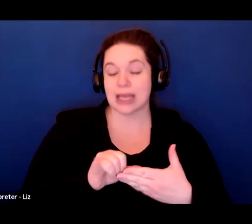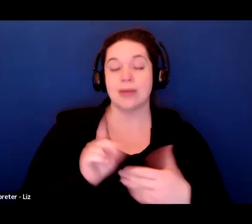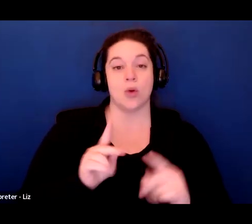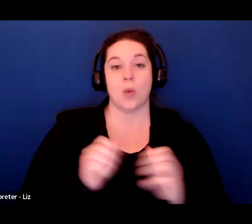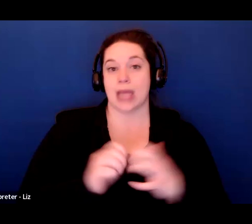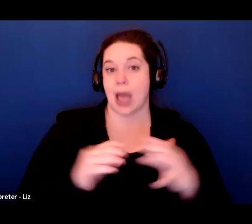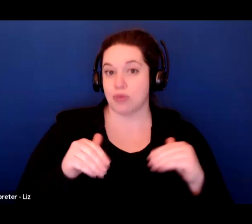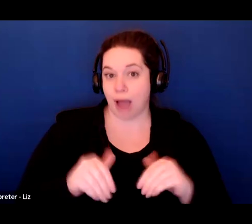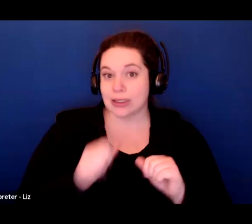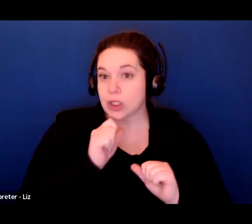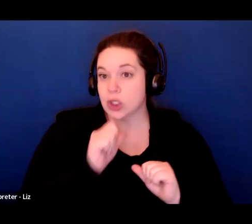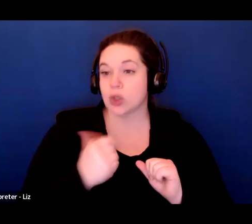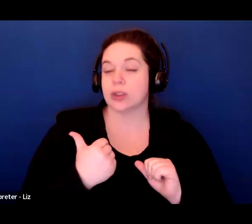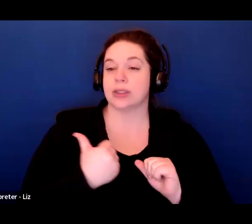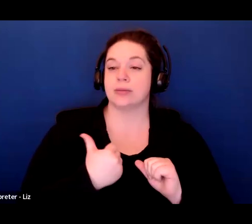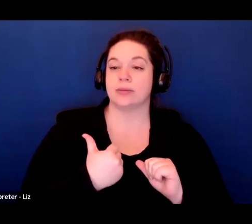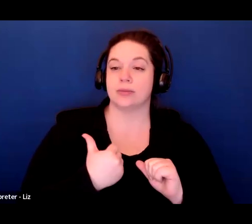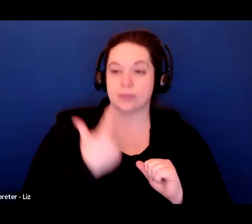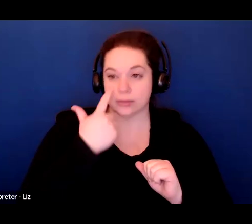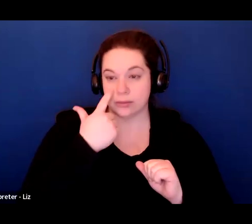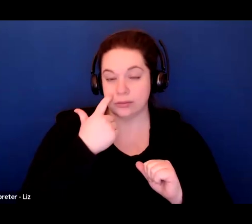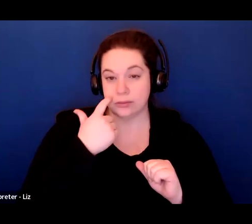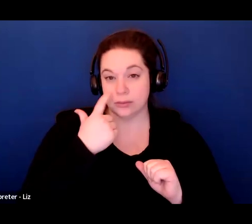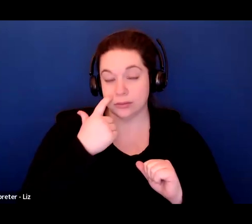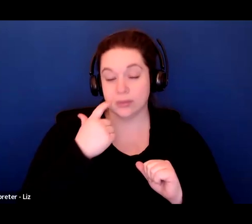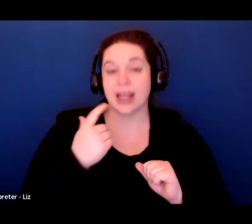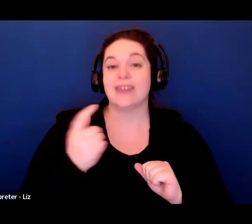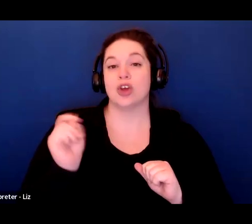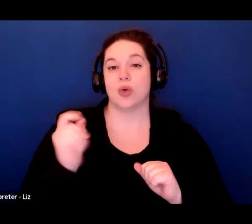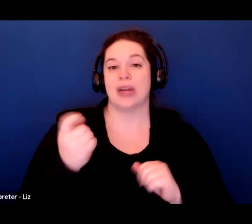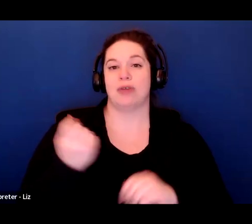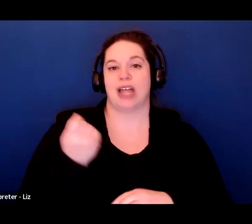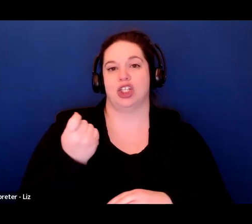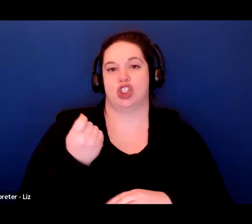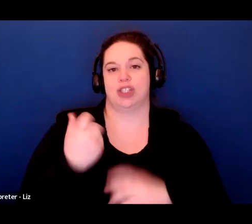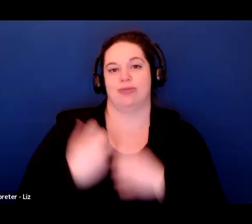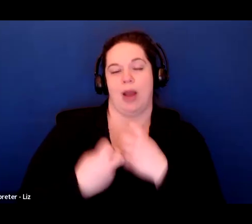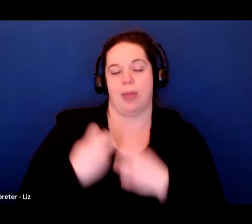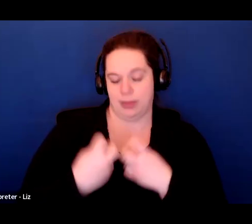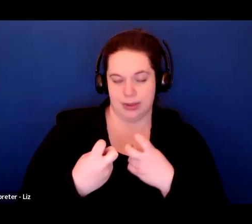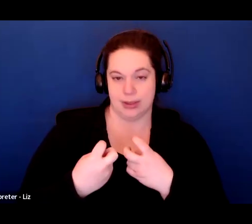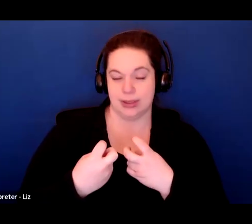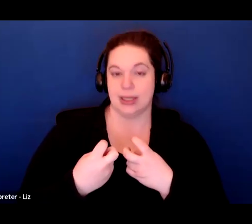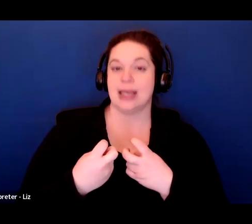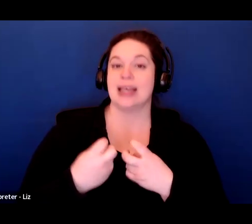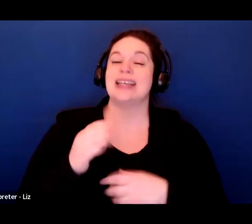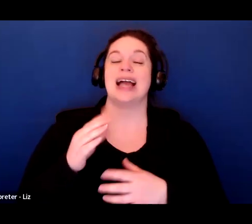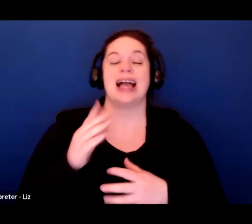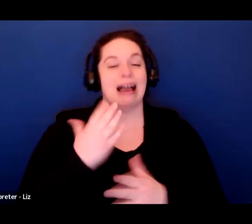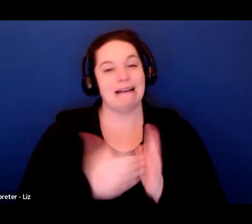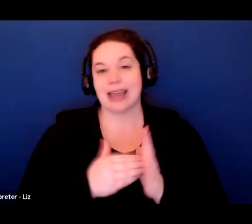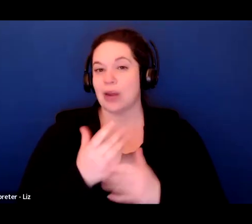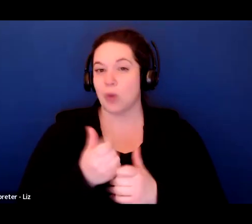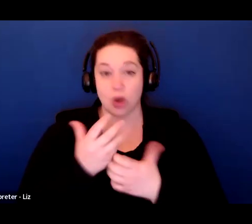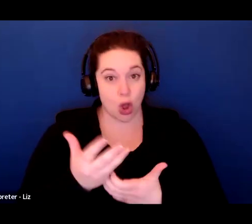paralysis will have urinary retention problems. And it's the pressures in the bladder and the sphincter have come